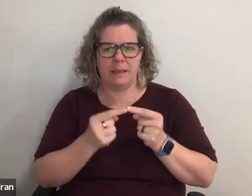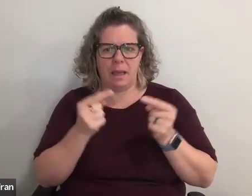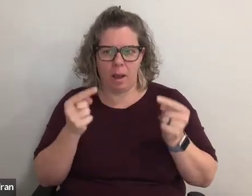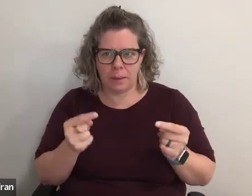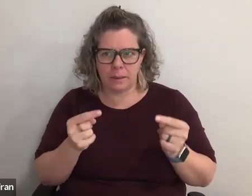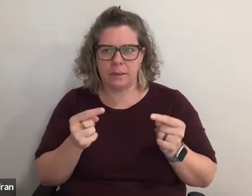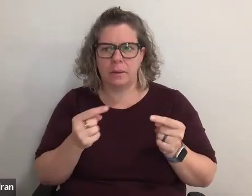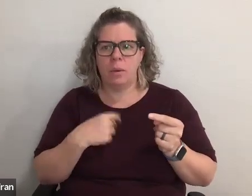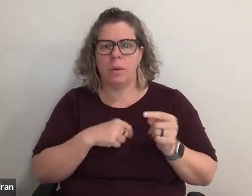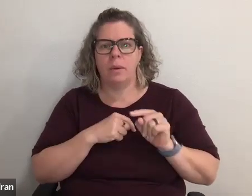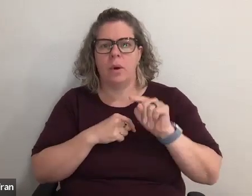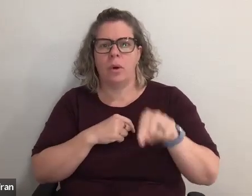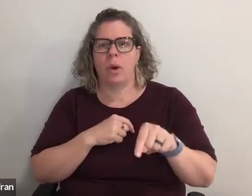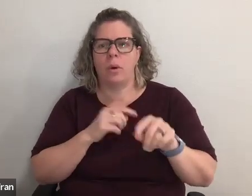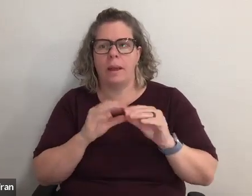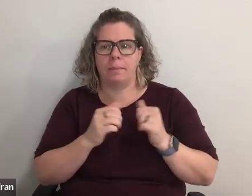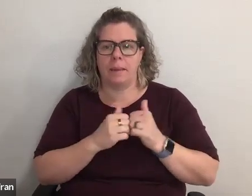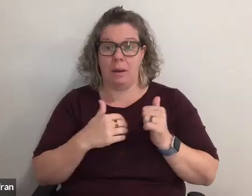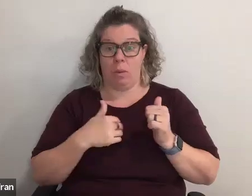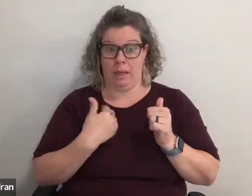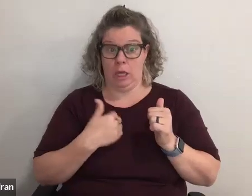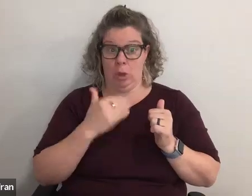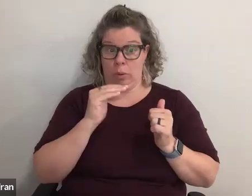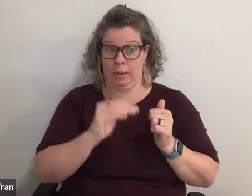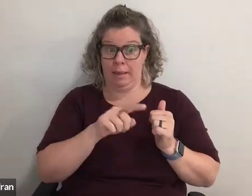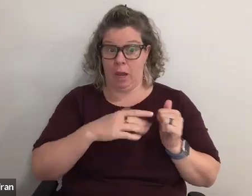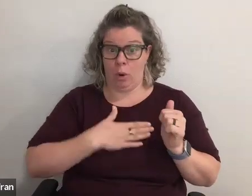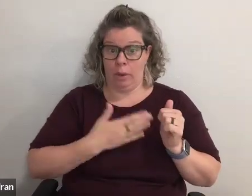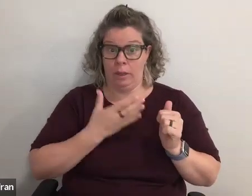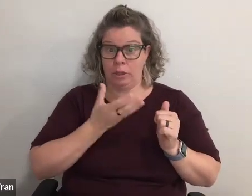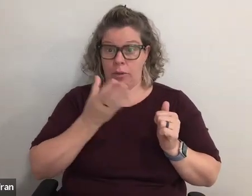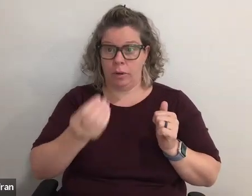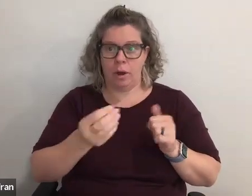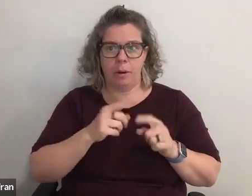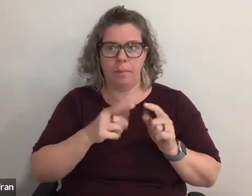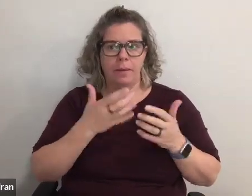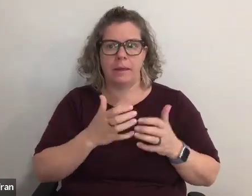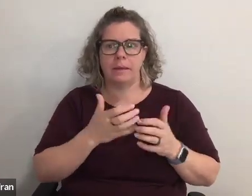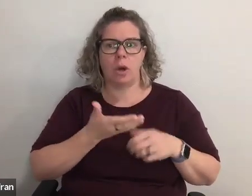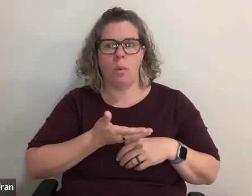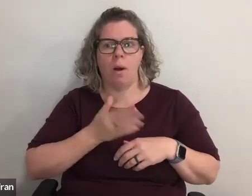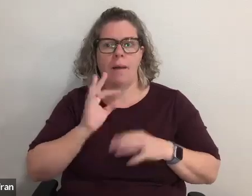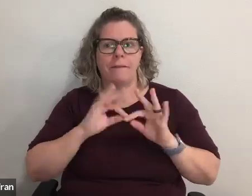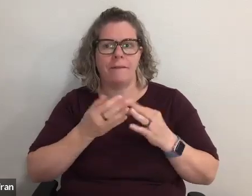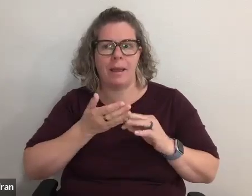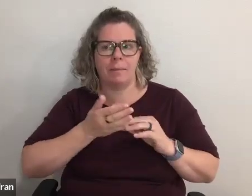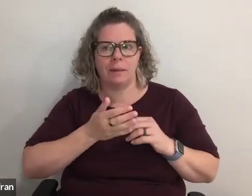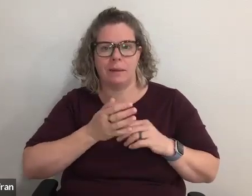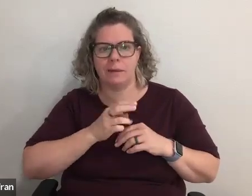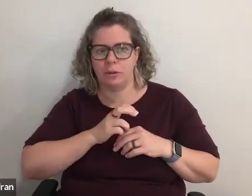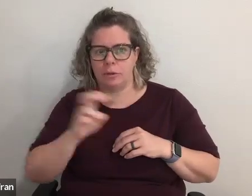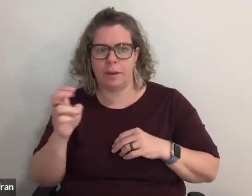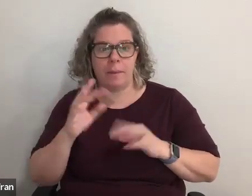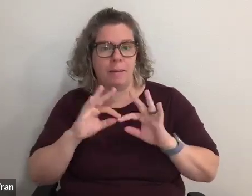though. But we'll go out and we'll meet with adolescents who are willing to go. They're just not willing to be transported by family. Maybe family's